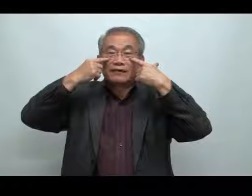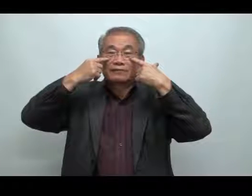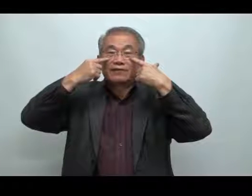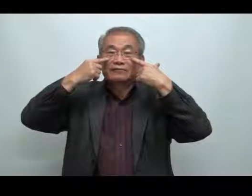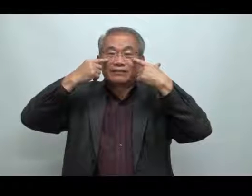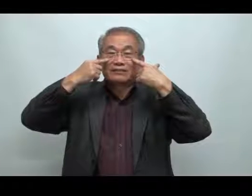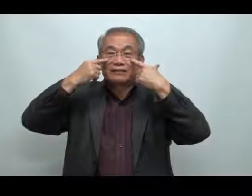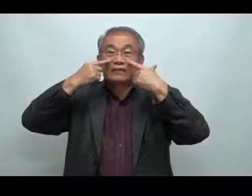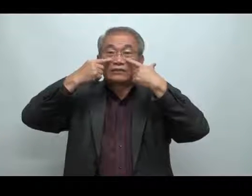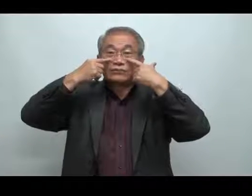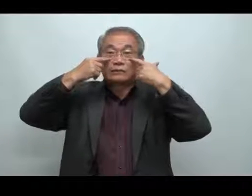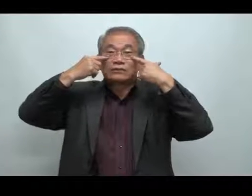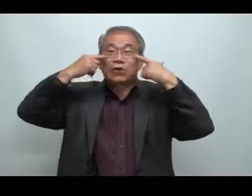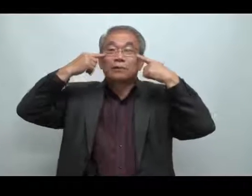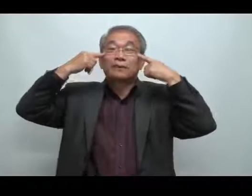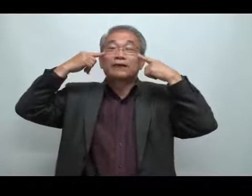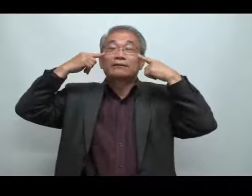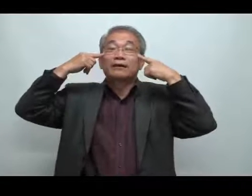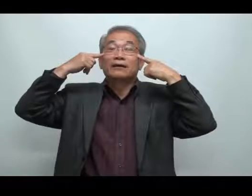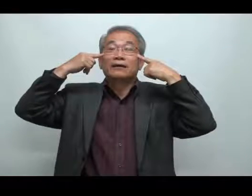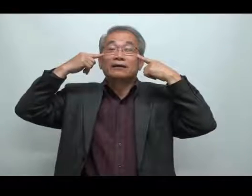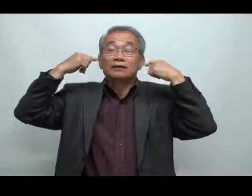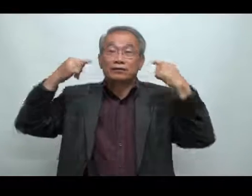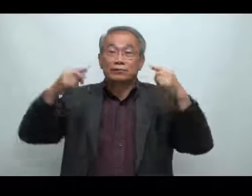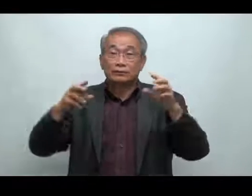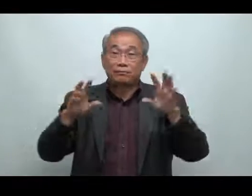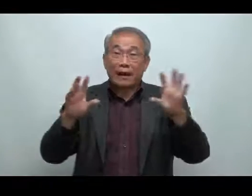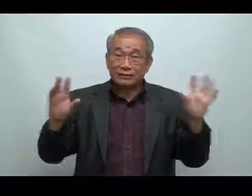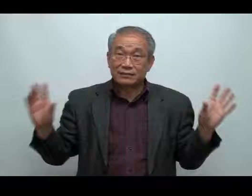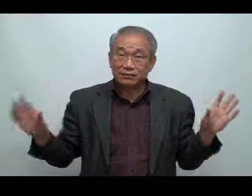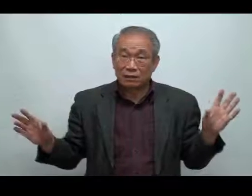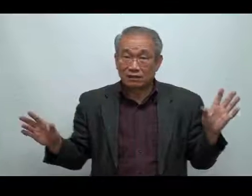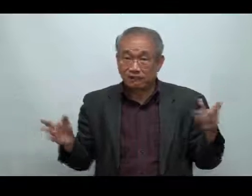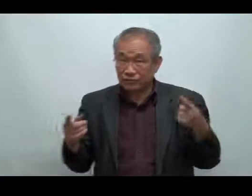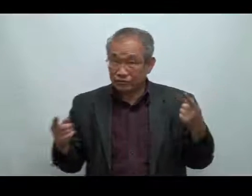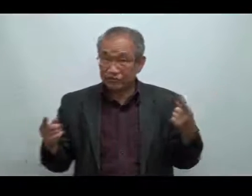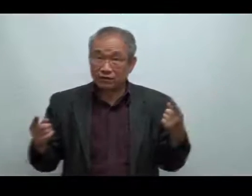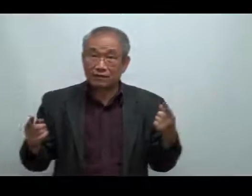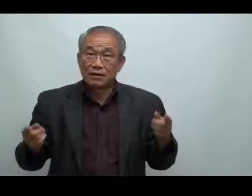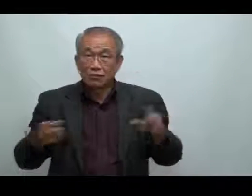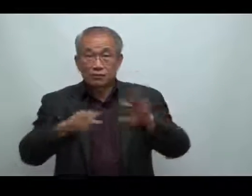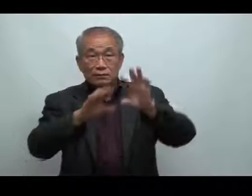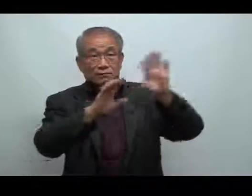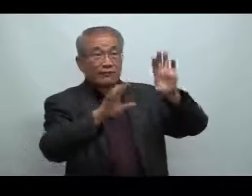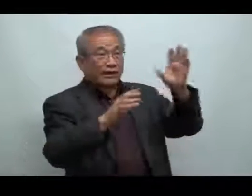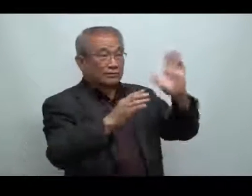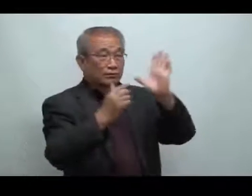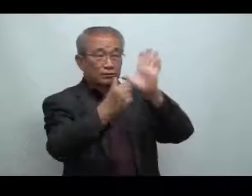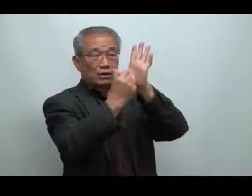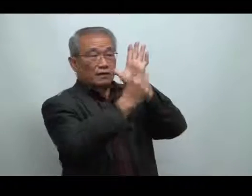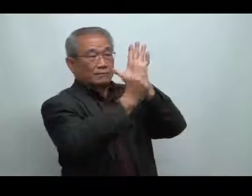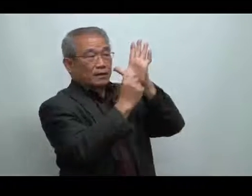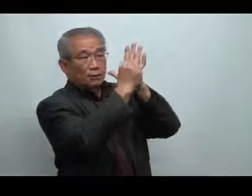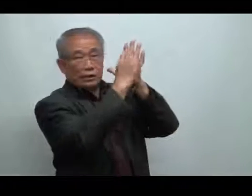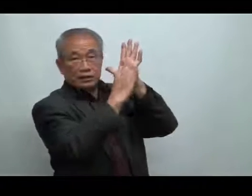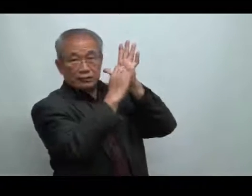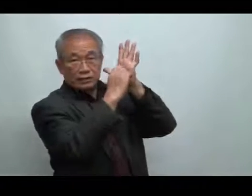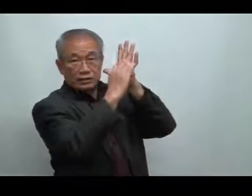the resonance into my turbulent area. So when you practice a song, first of all, you must find the whole song. What is